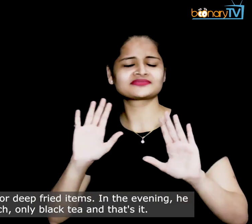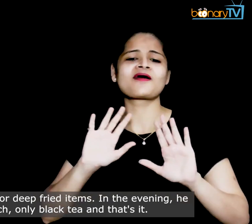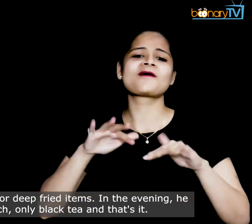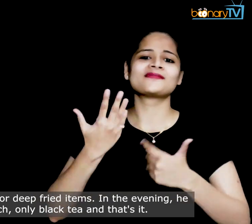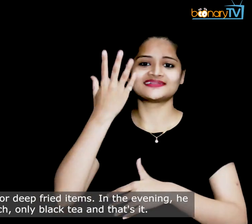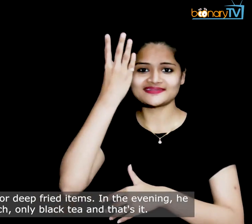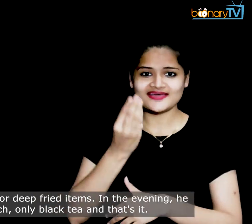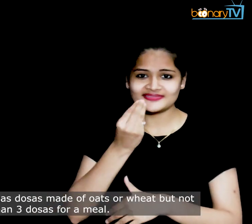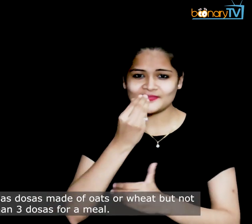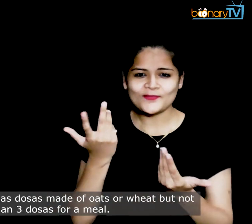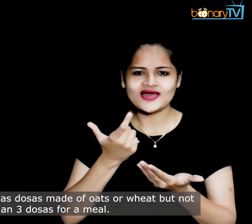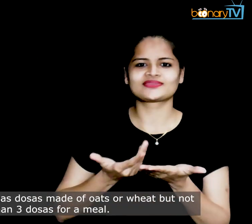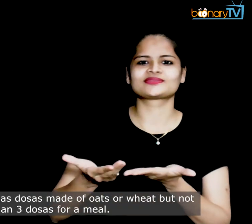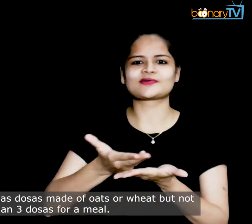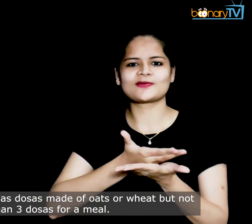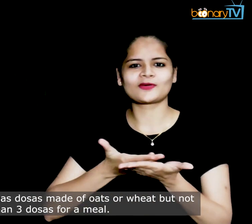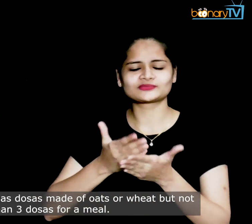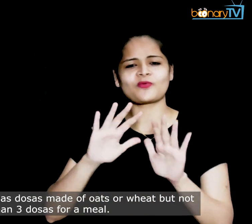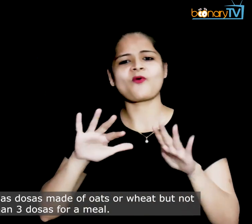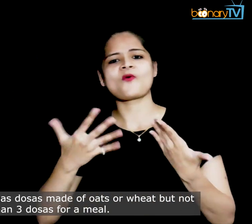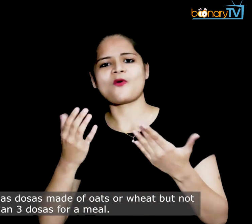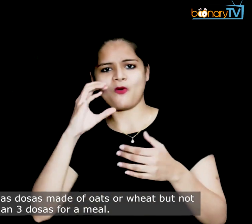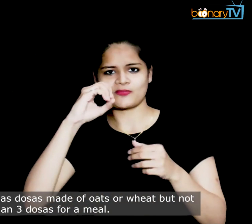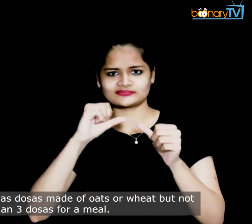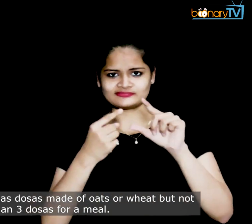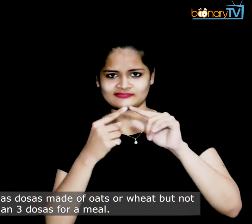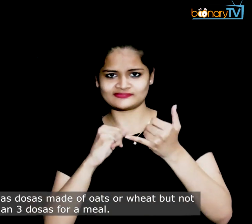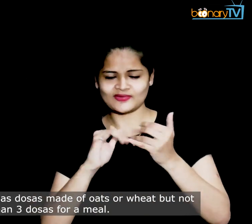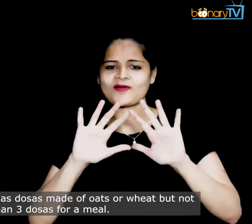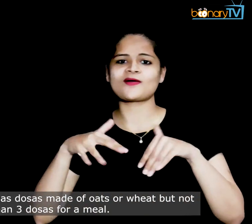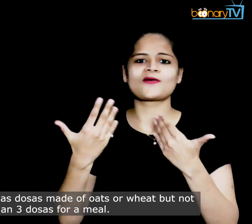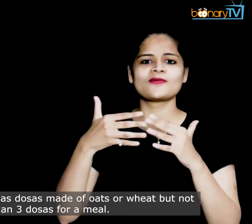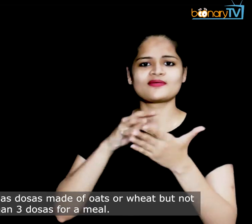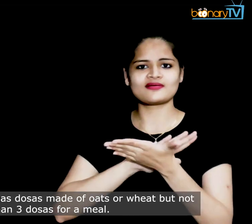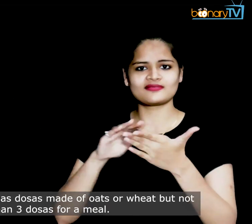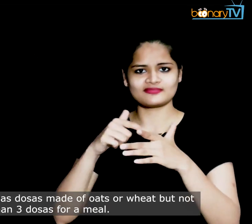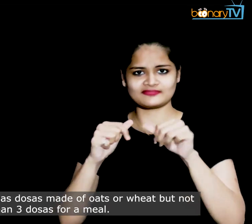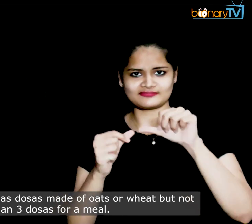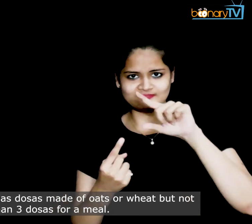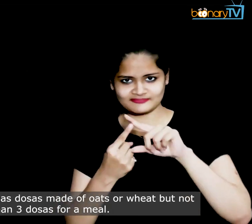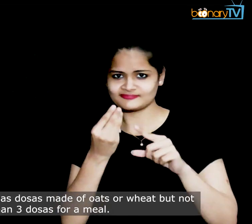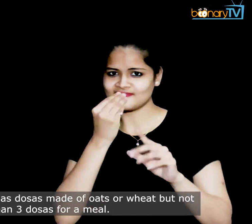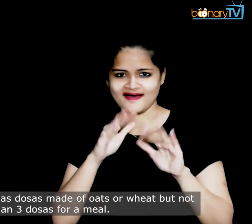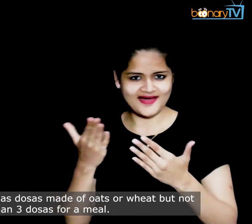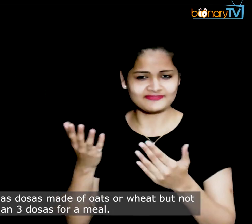for dinner Mamuti has dosas made of oats or wheat